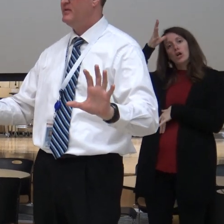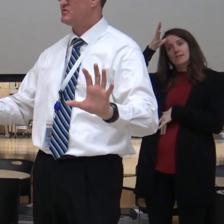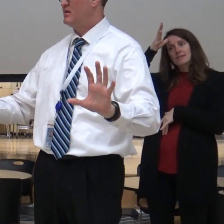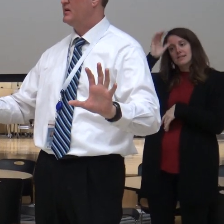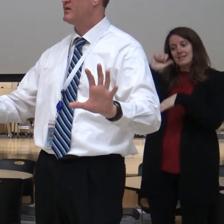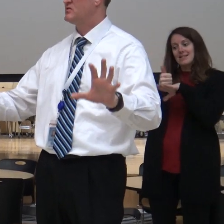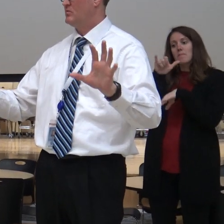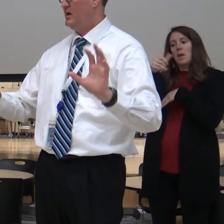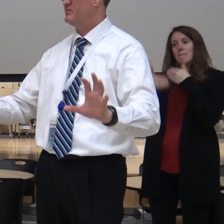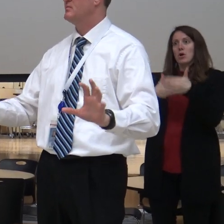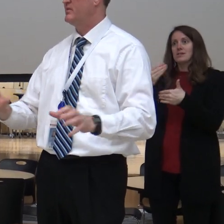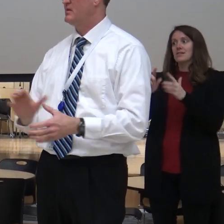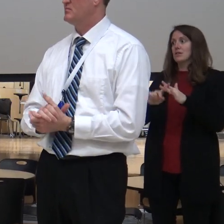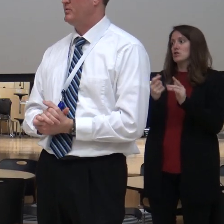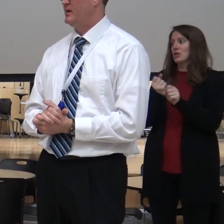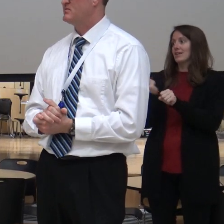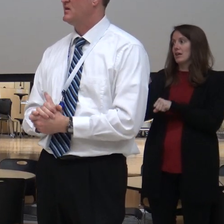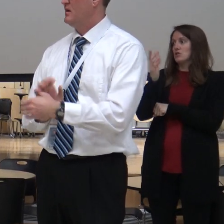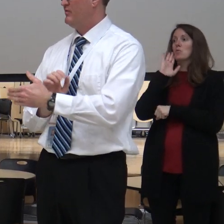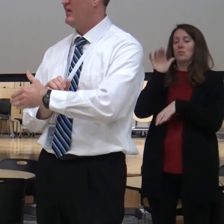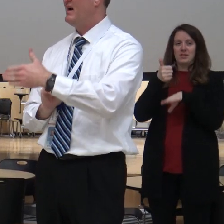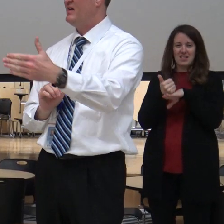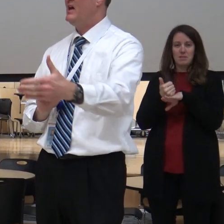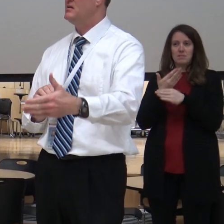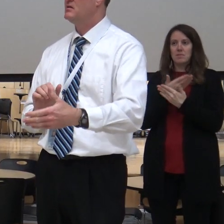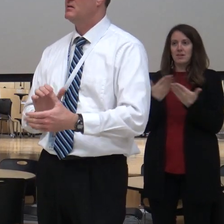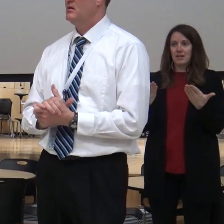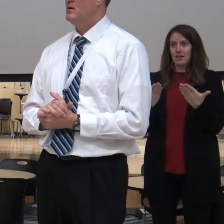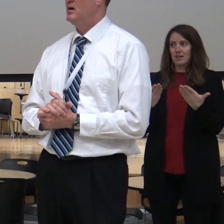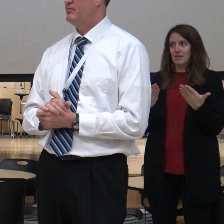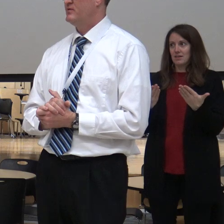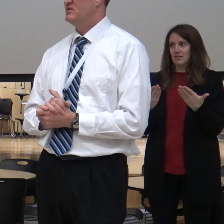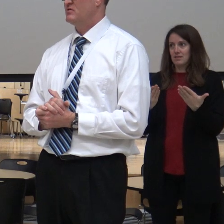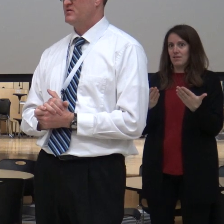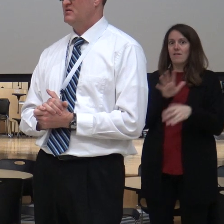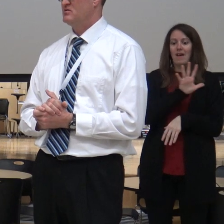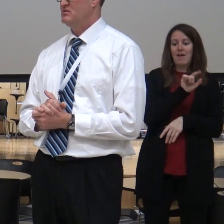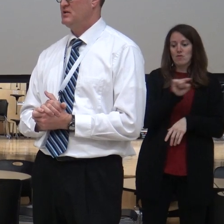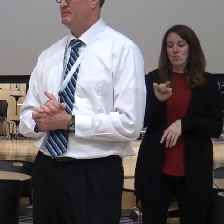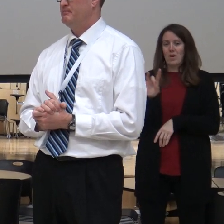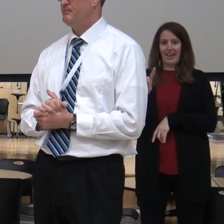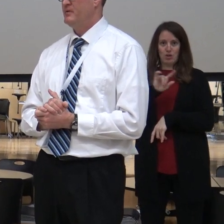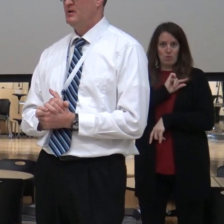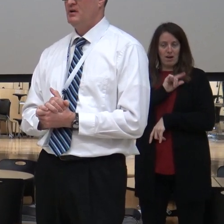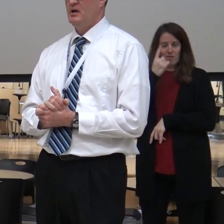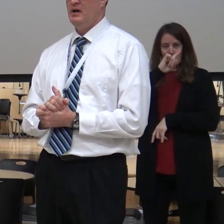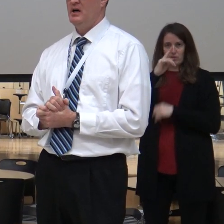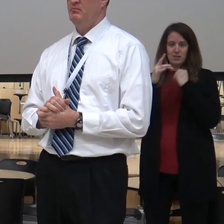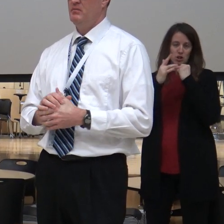then starting next year we'll have some things in place, 5-8. For digital citizenship.